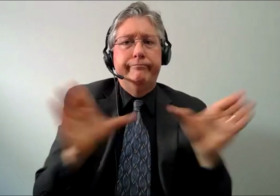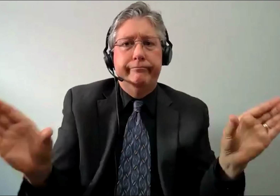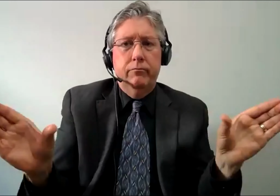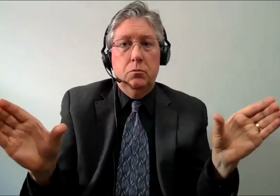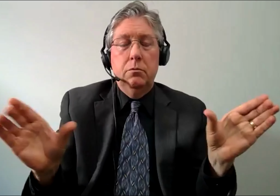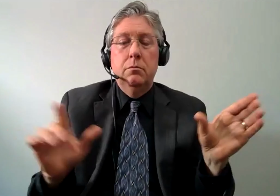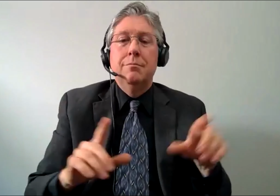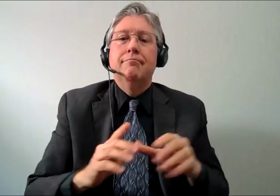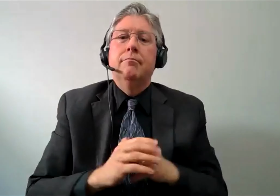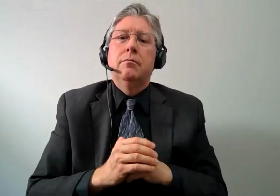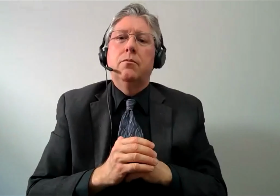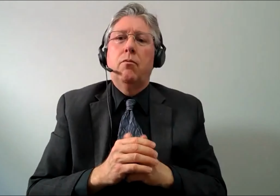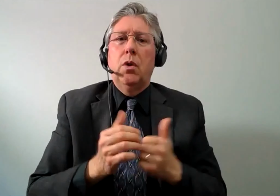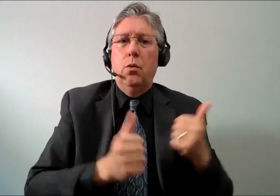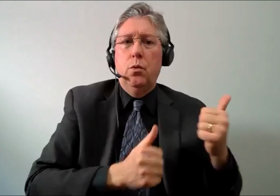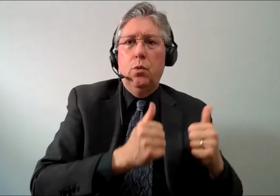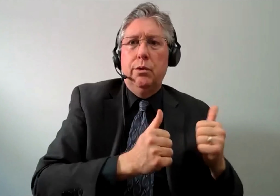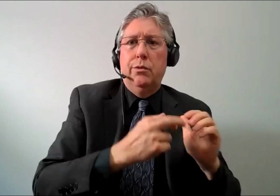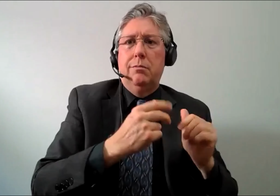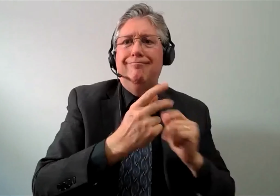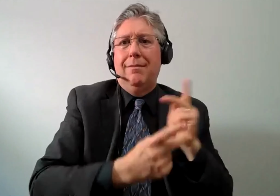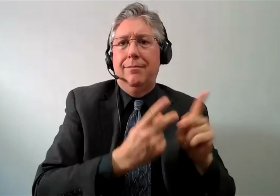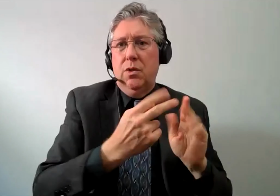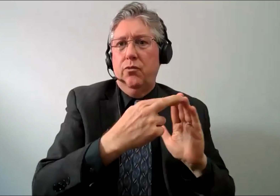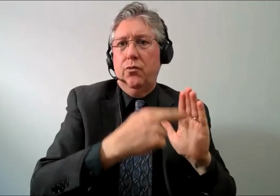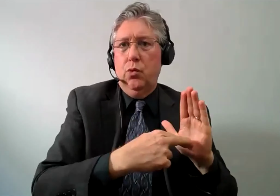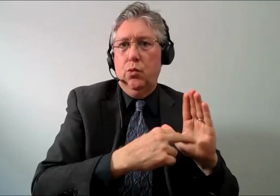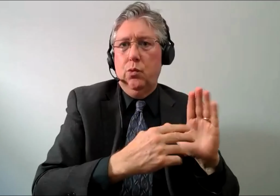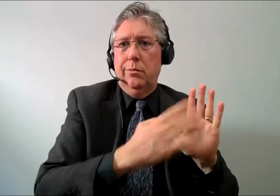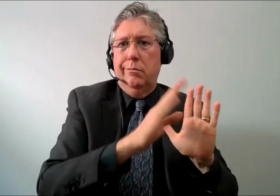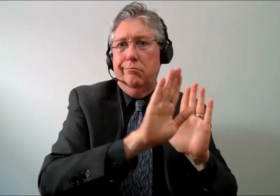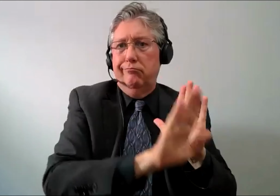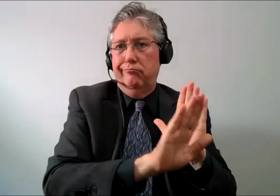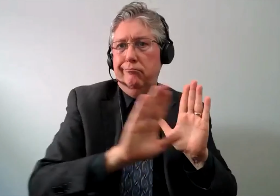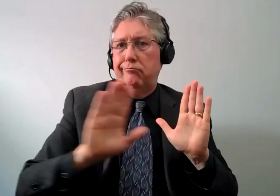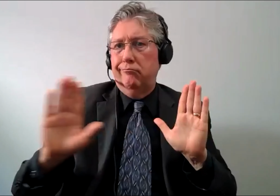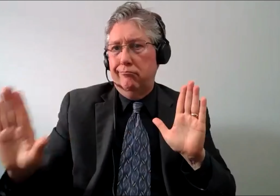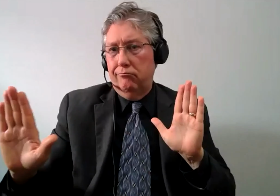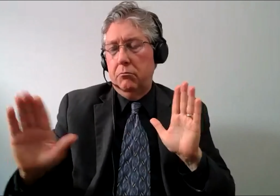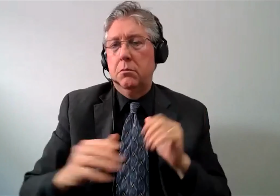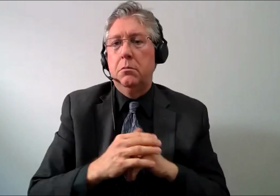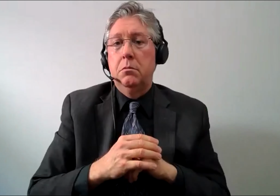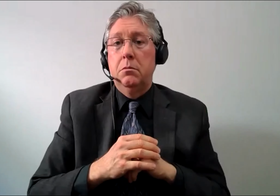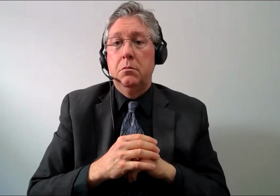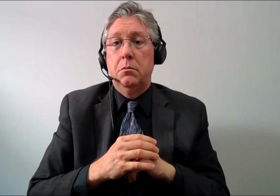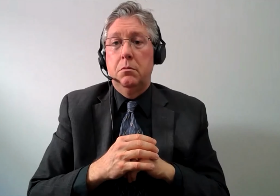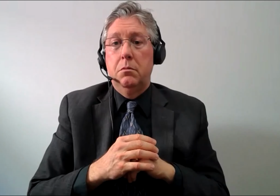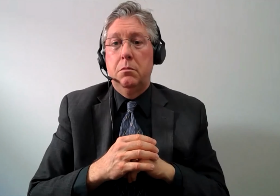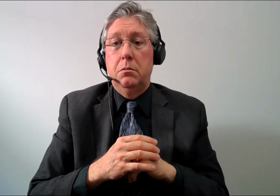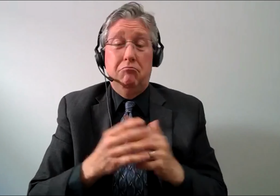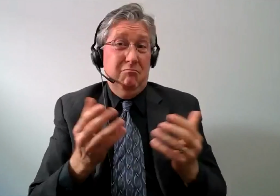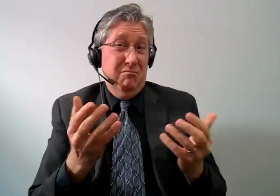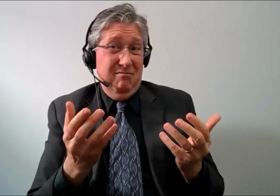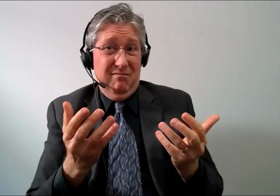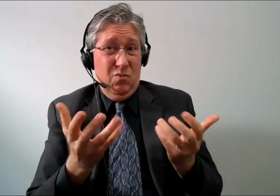on what category of rules you're talking about. And I'm happy to answer that in some more specificity for